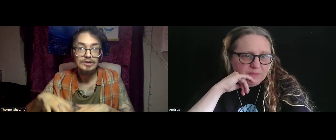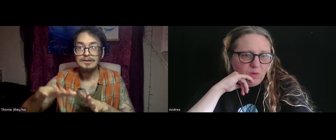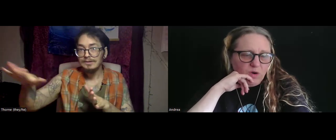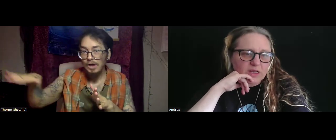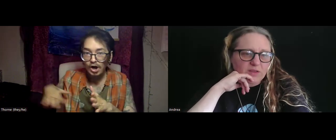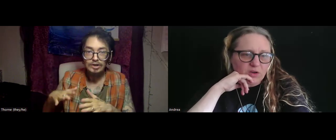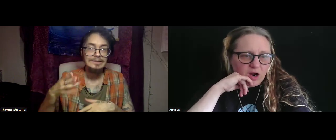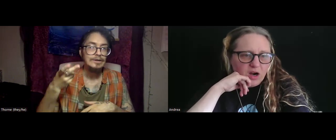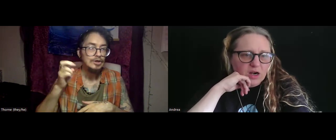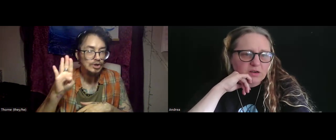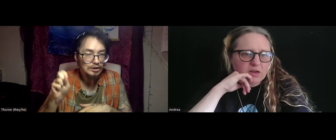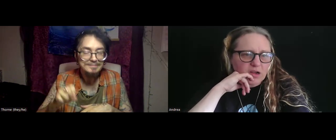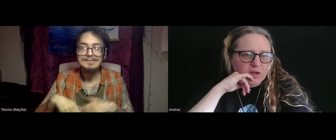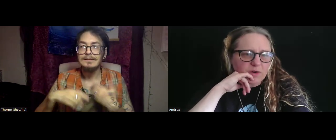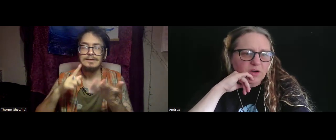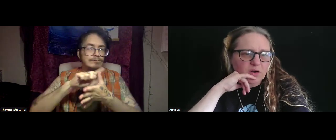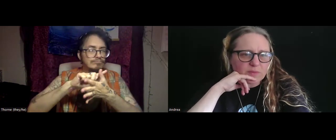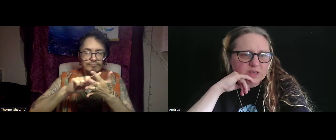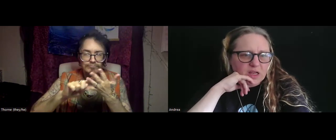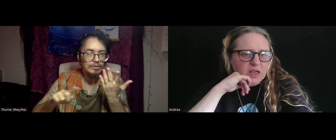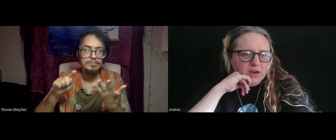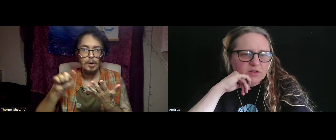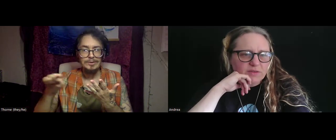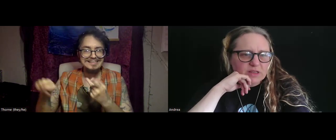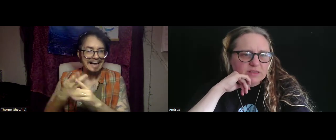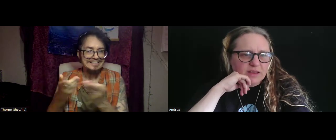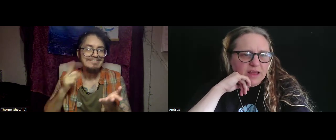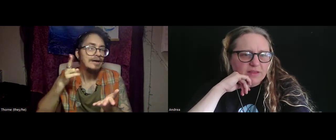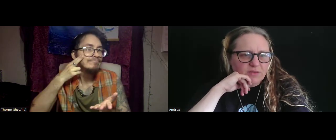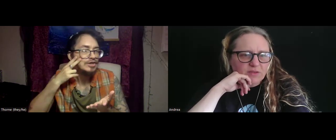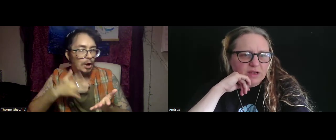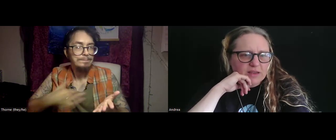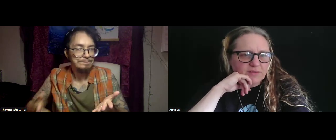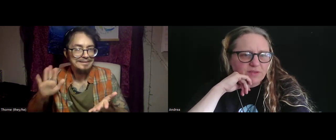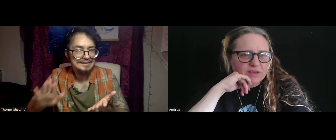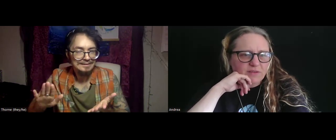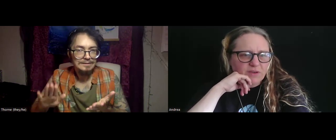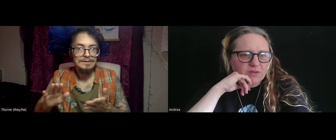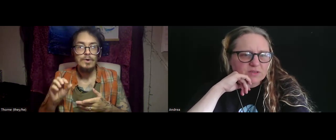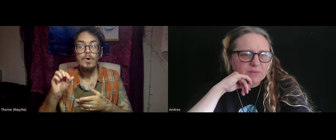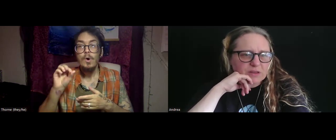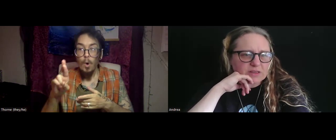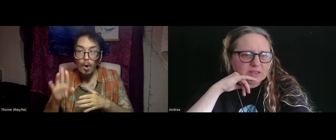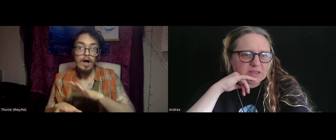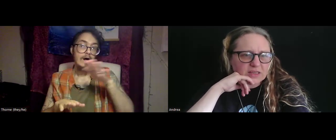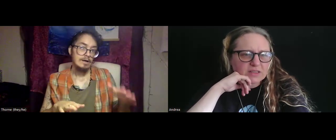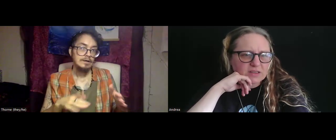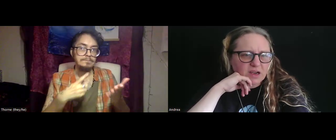about working in their yard, herbs, different things like that. Those are the kinds of things that Virgos typically tend to talk